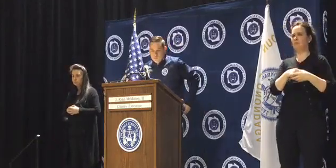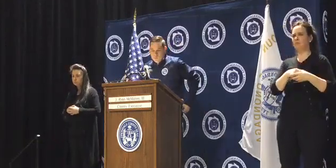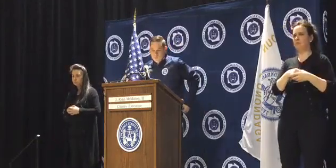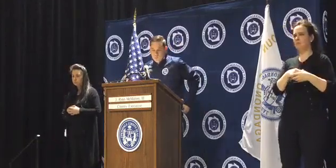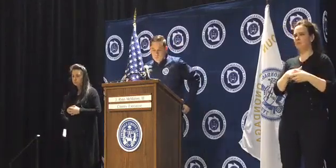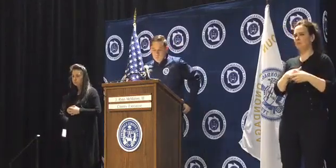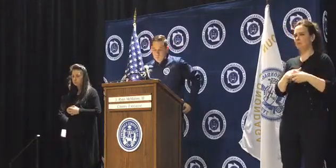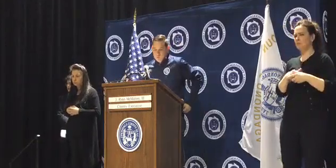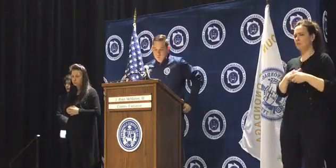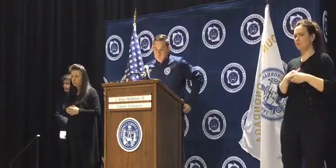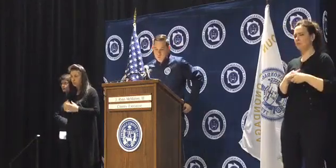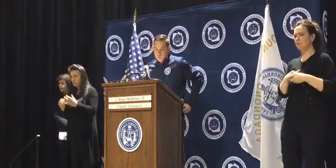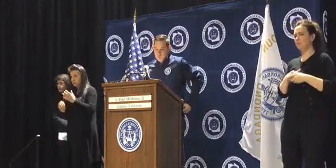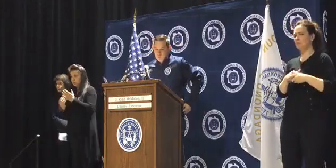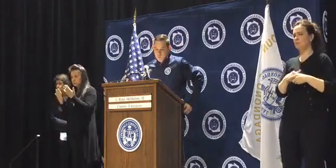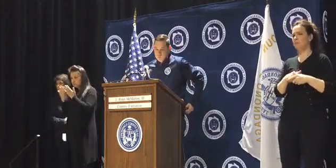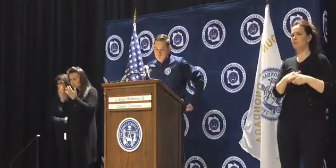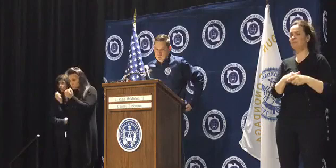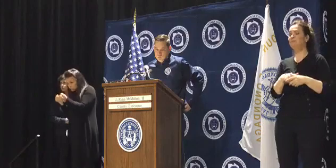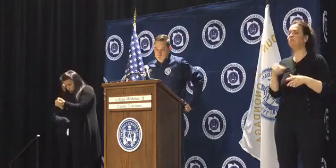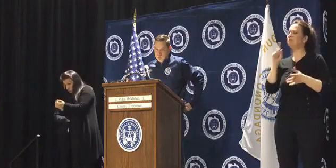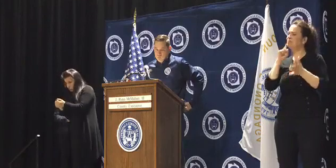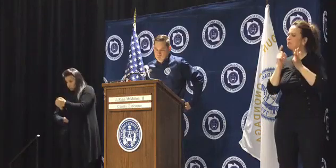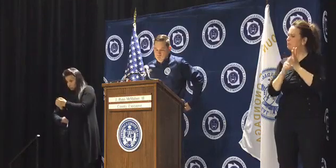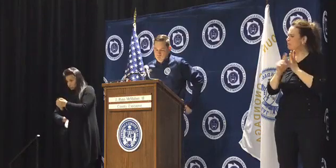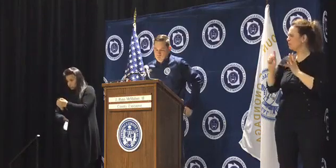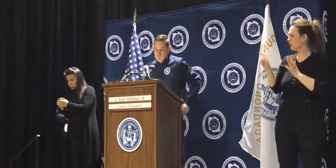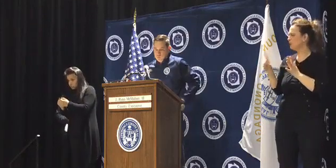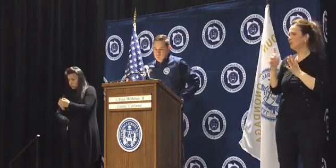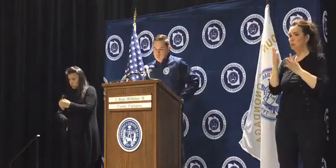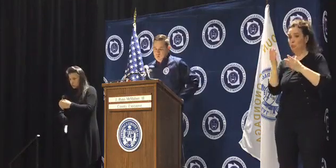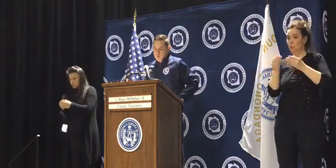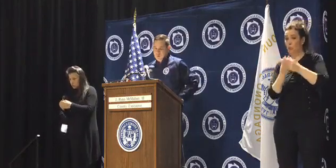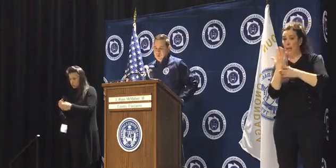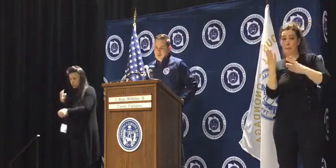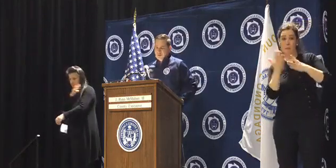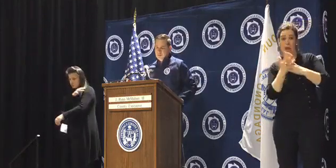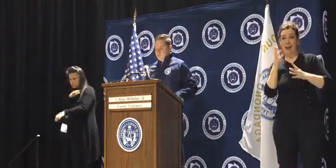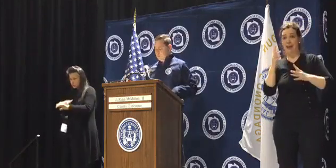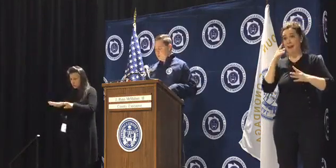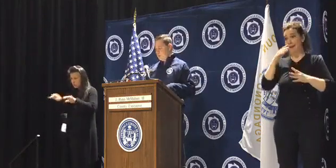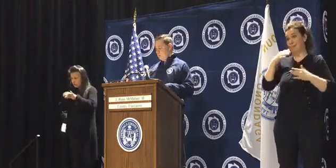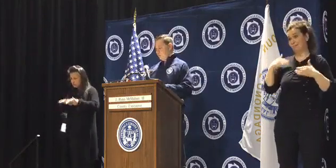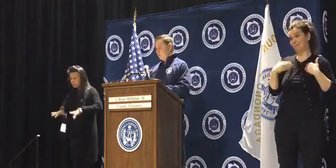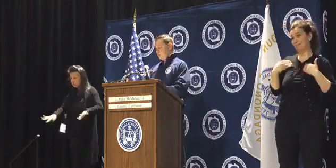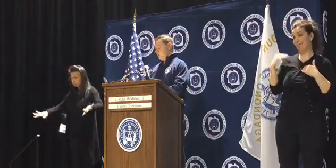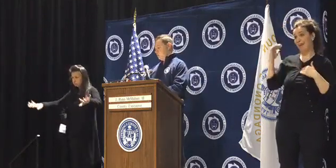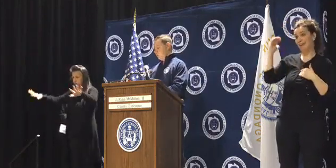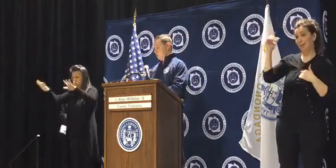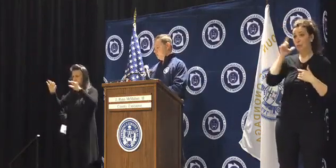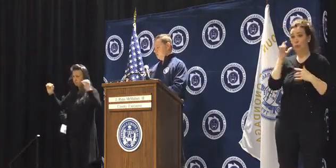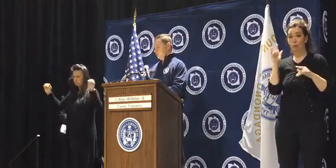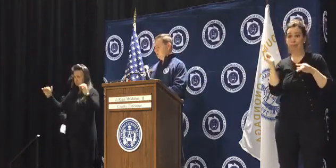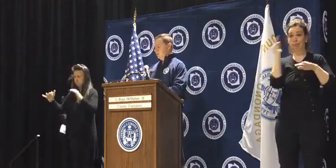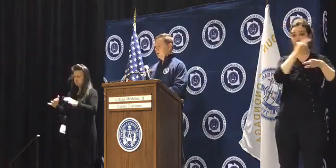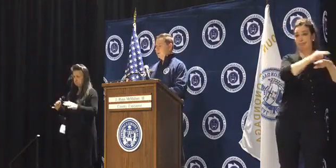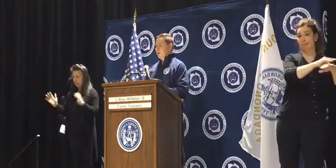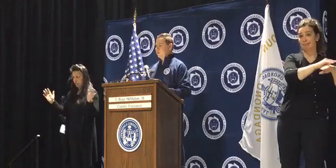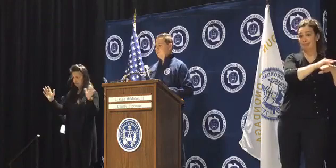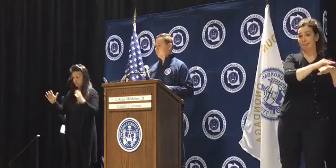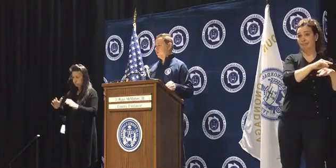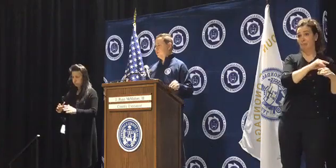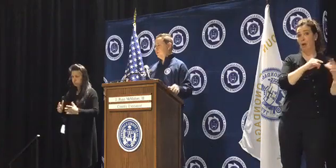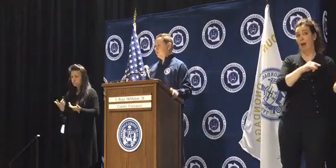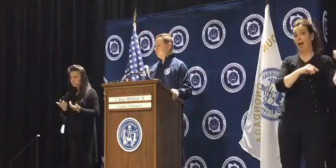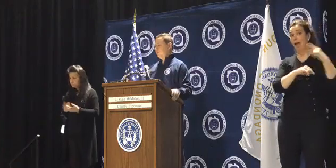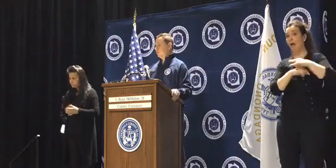York 20-somethings on break right now? Or are we just assuming based on the national stories that we might have some? Look, at the